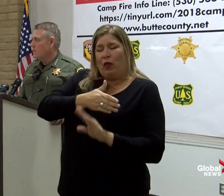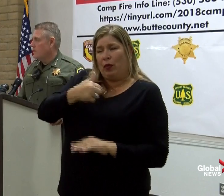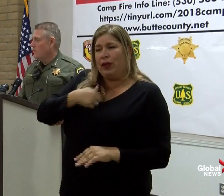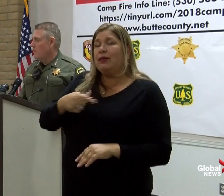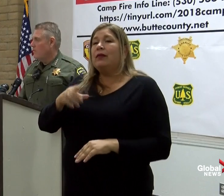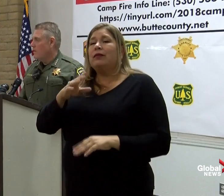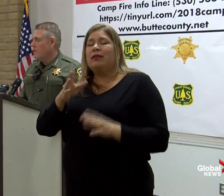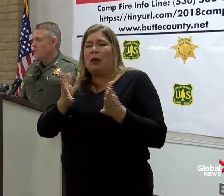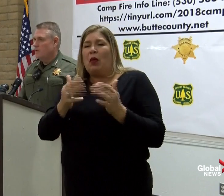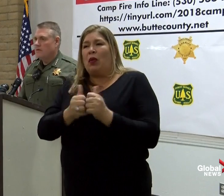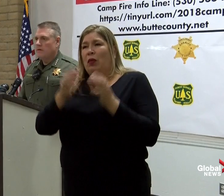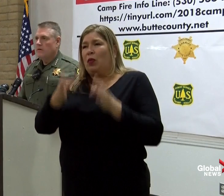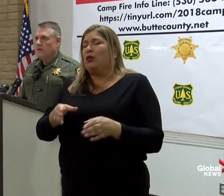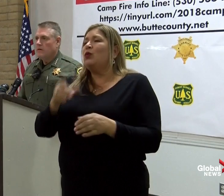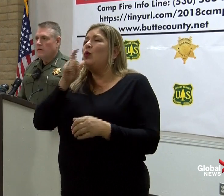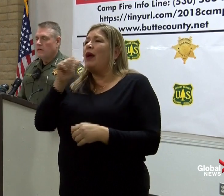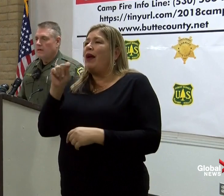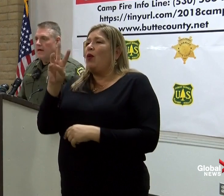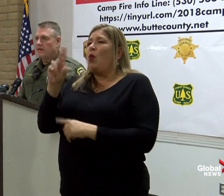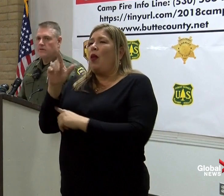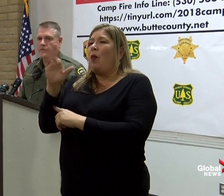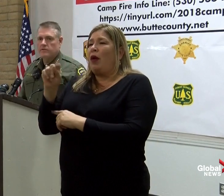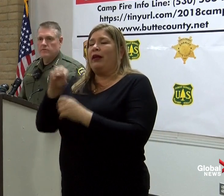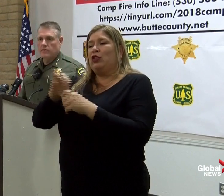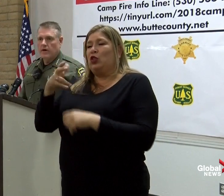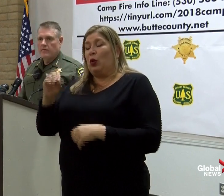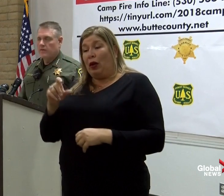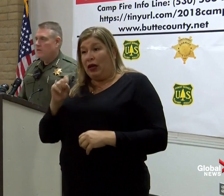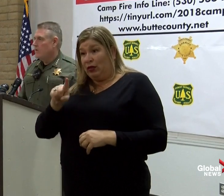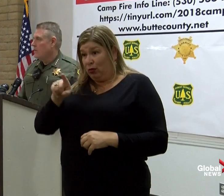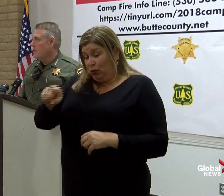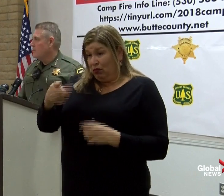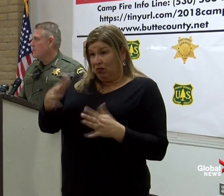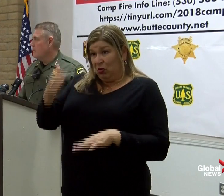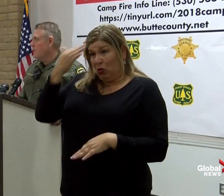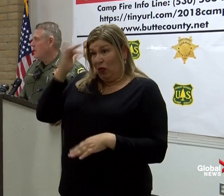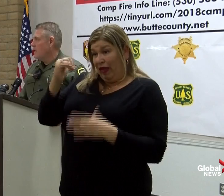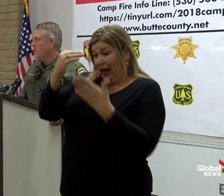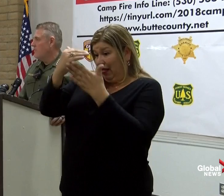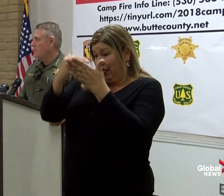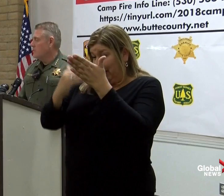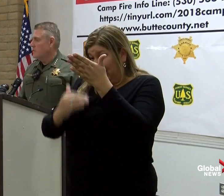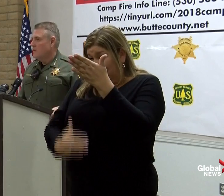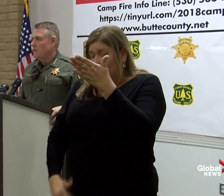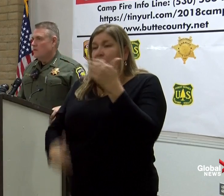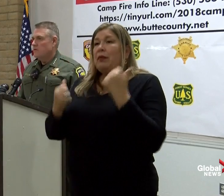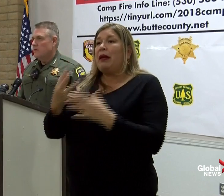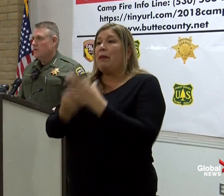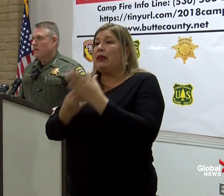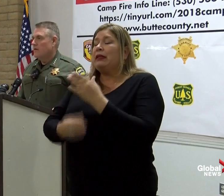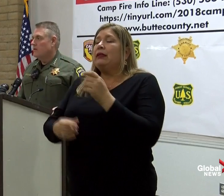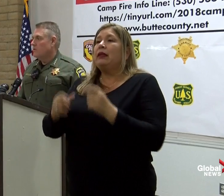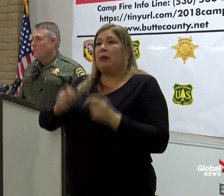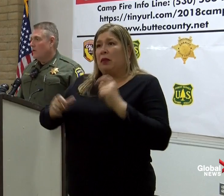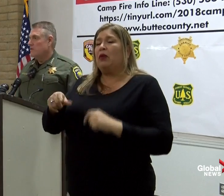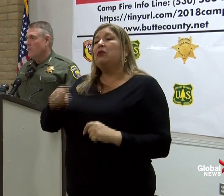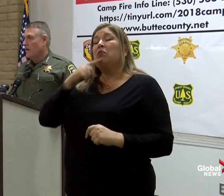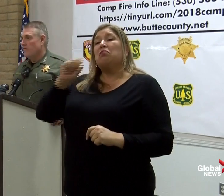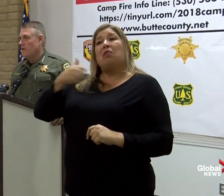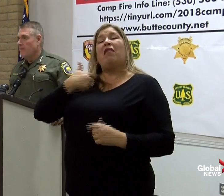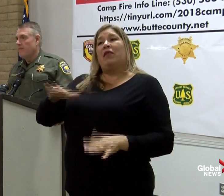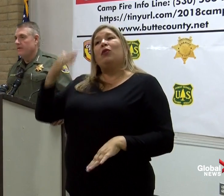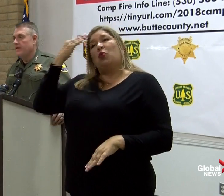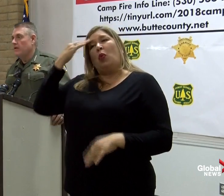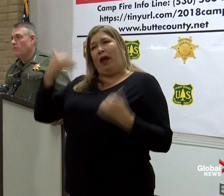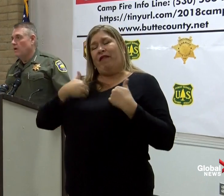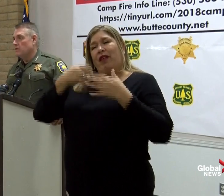person who was at the Walmart in Chico, and they'd asked her if she was aware of the list of unaccounted individuals. She indicated that she was aware